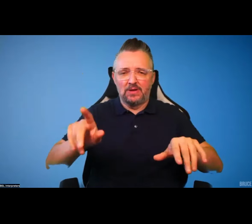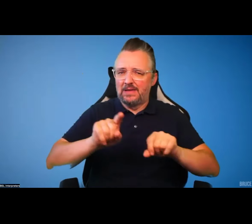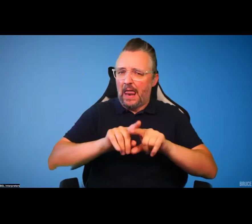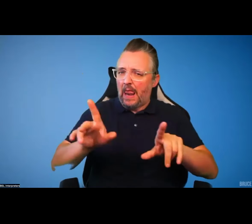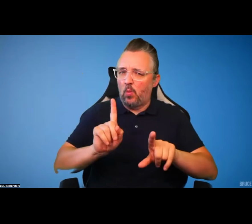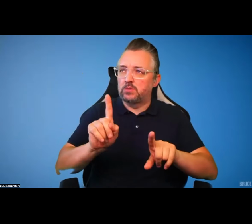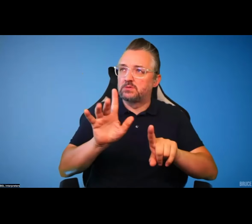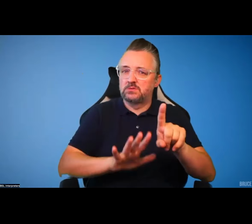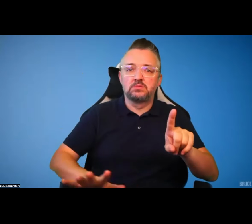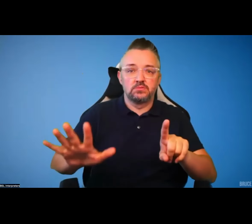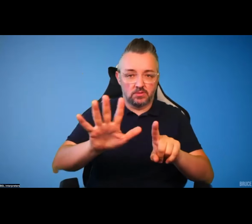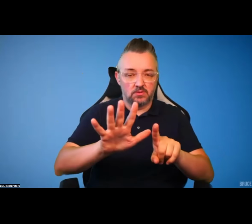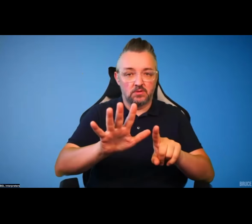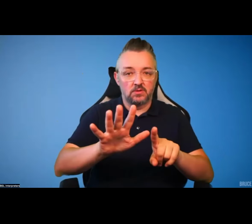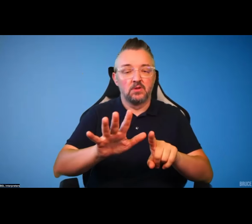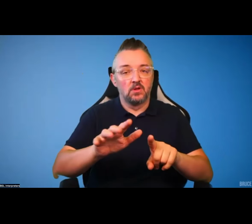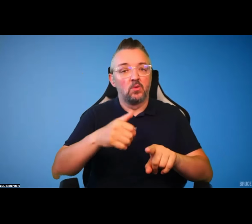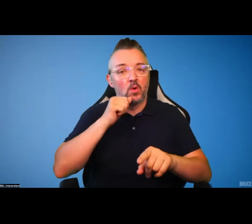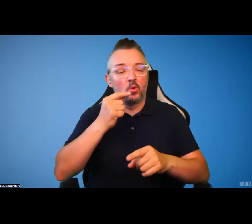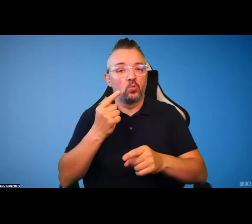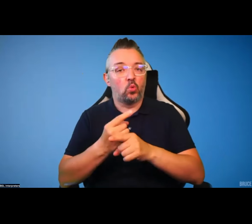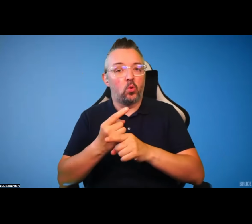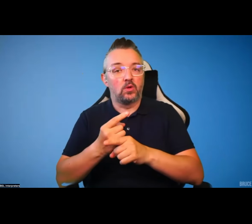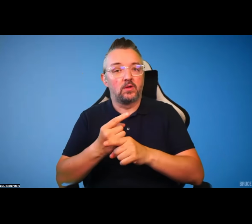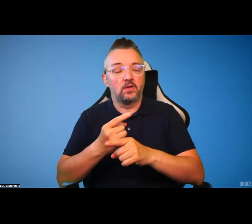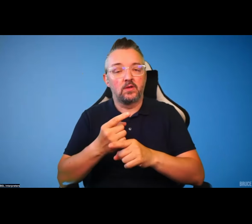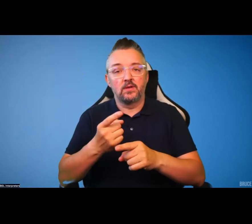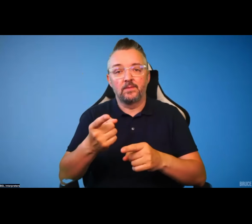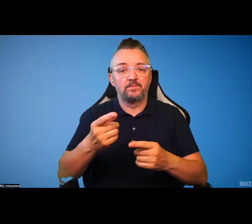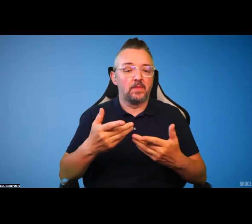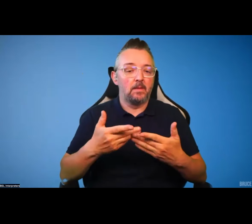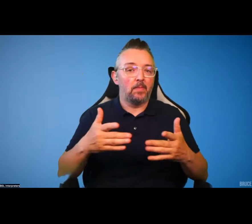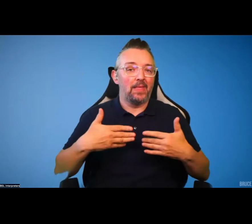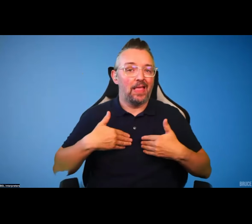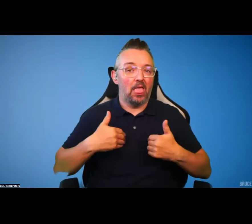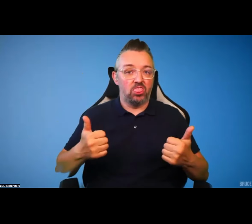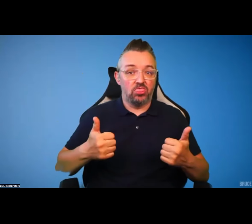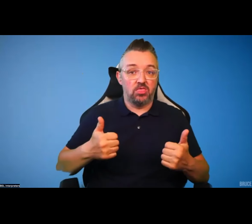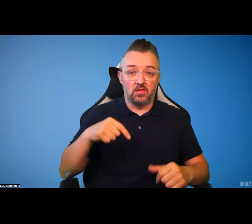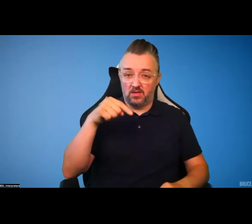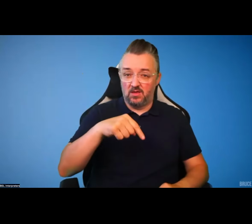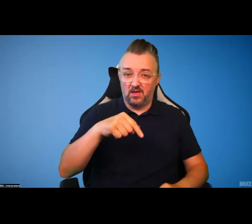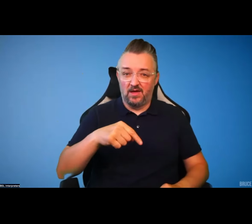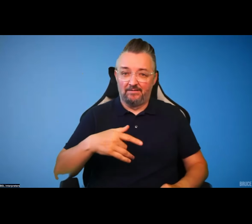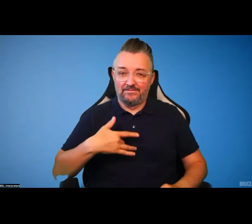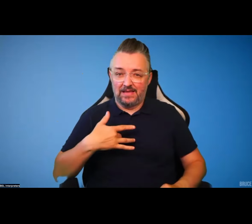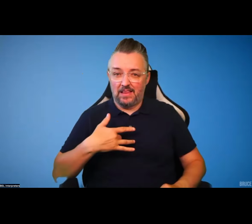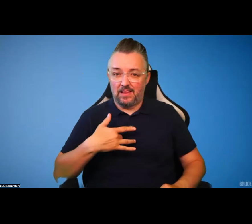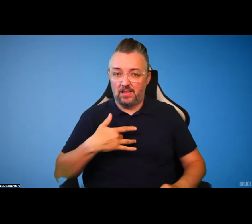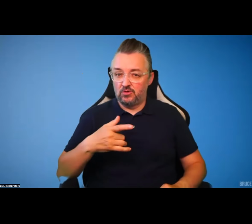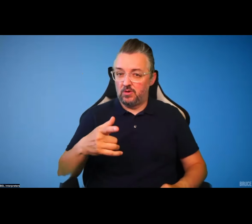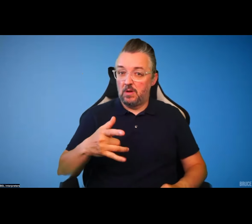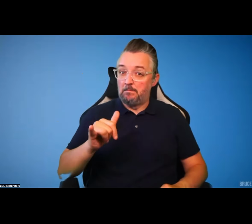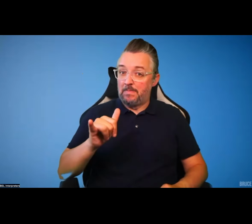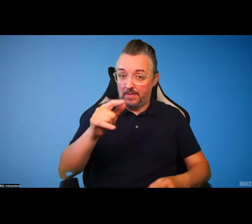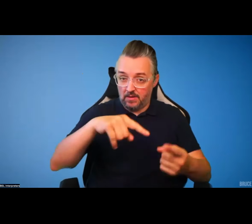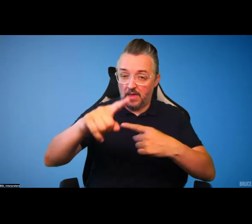population. And I'm going to talk a bit about what some of the public health responses might be that you may be involved